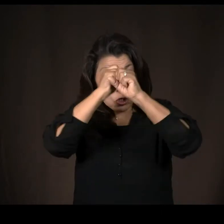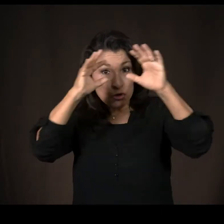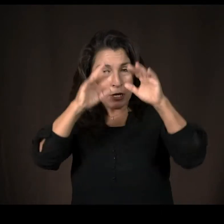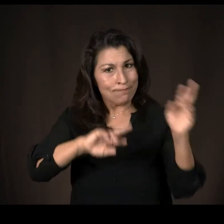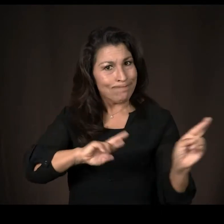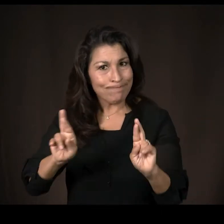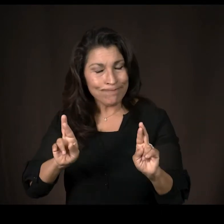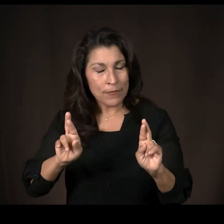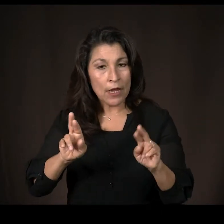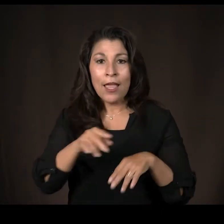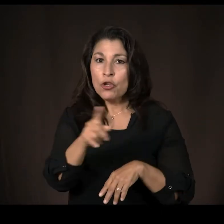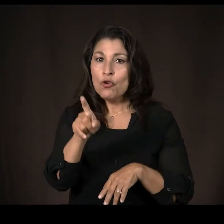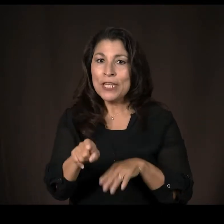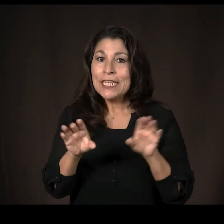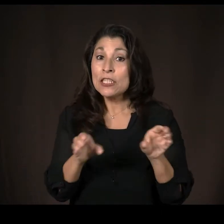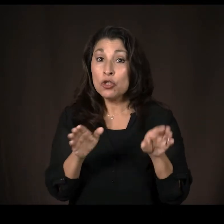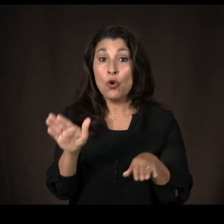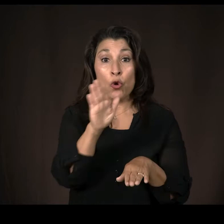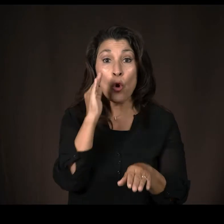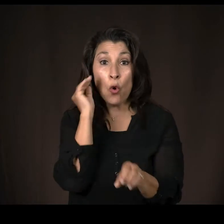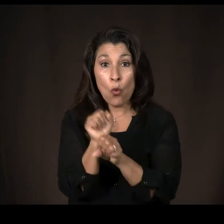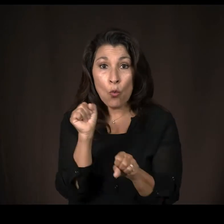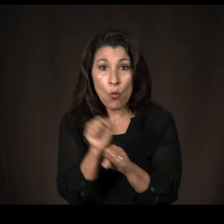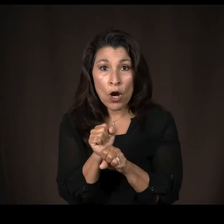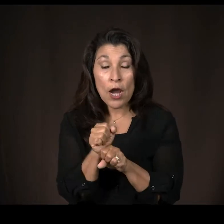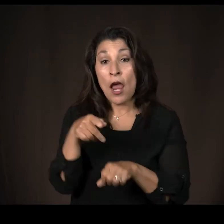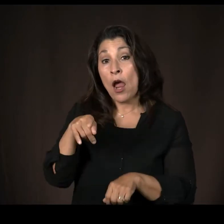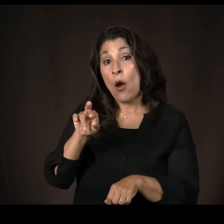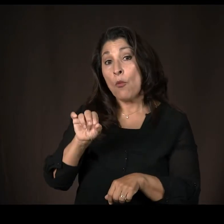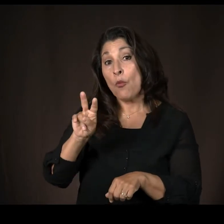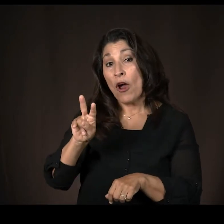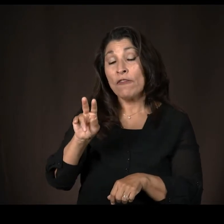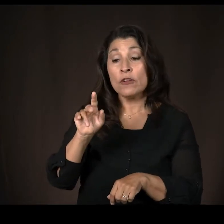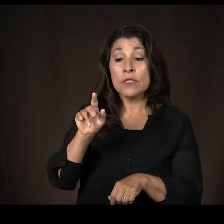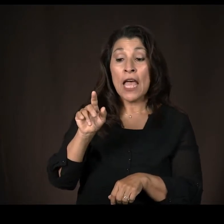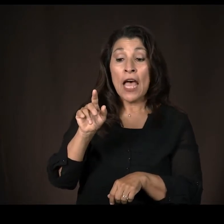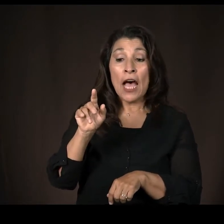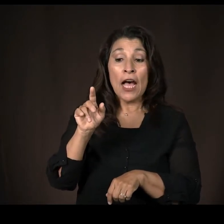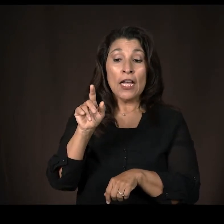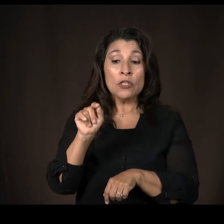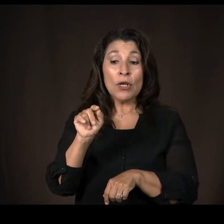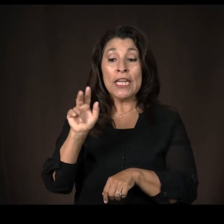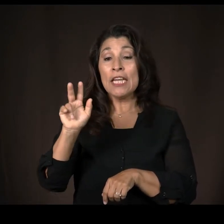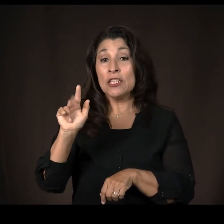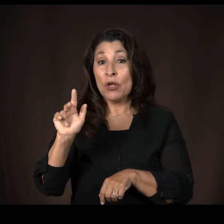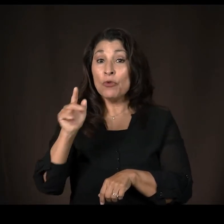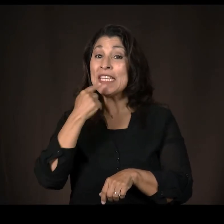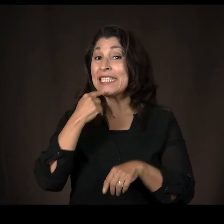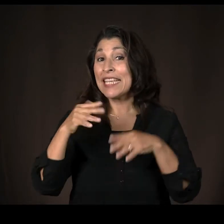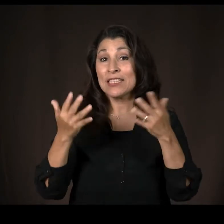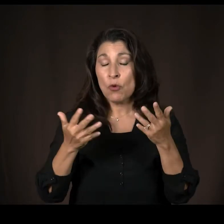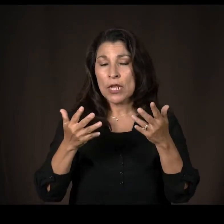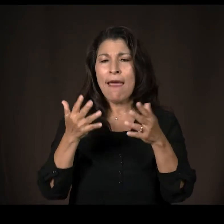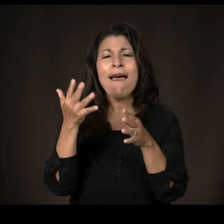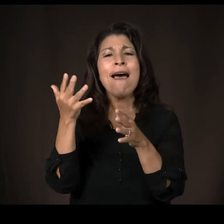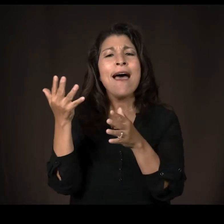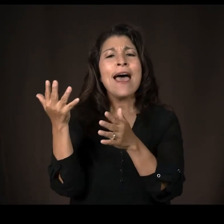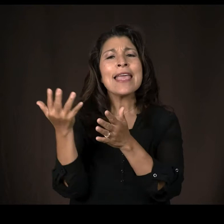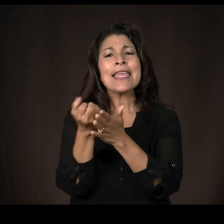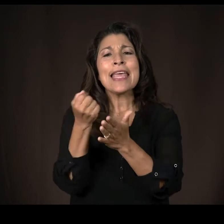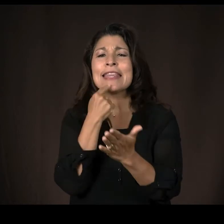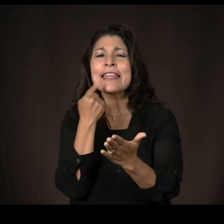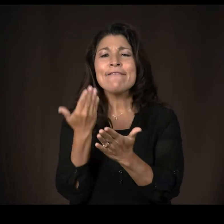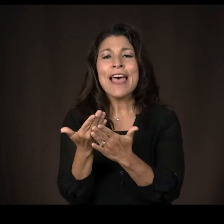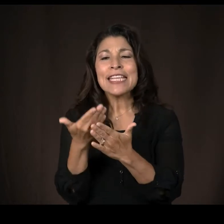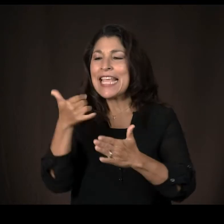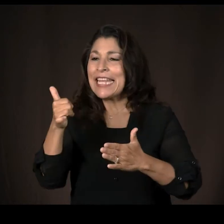ready. You got to do your homework. Proverbs 23:23 on the screen says this: get the facts at any